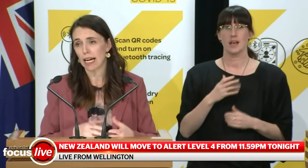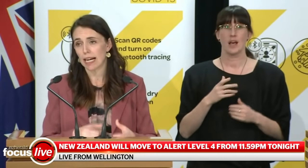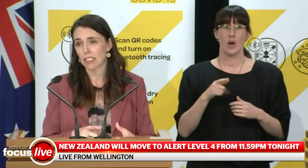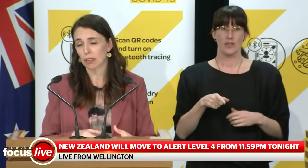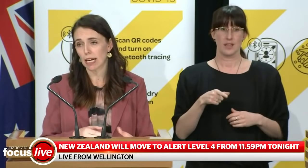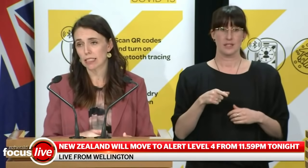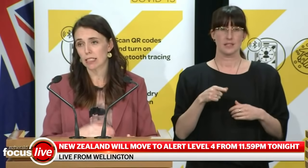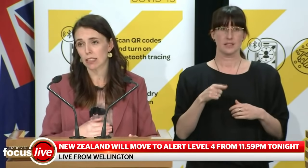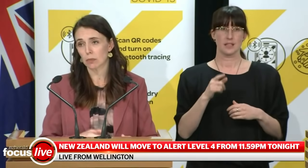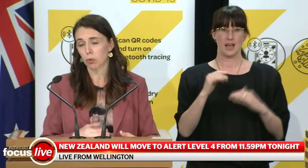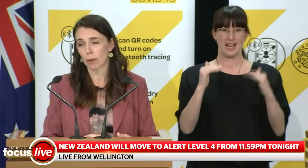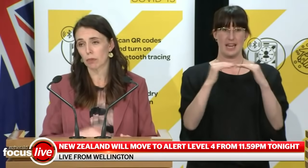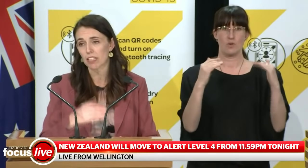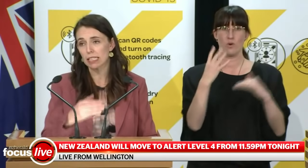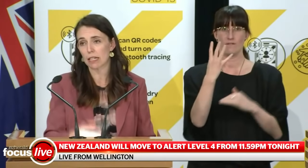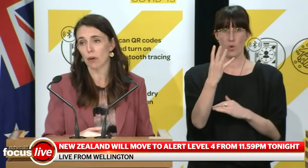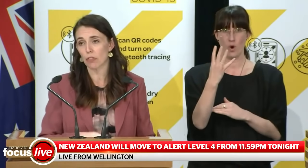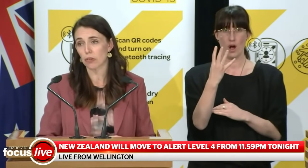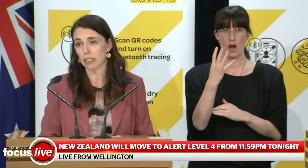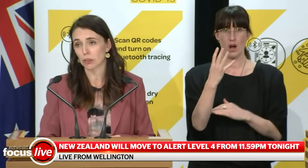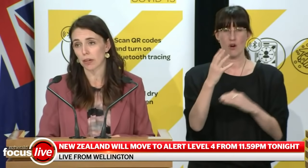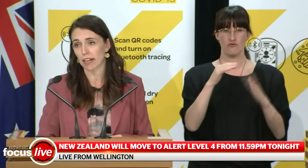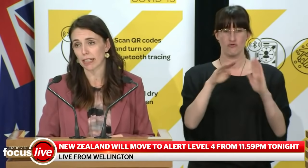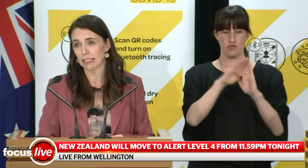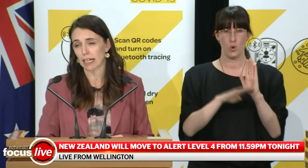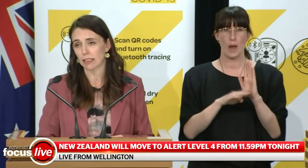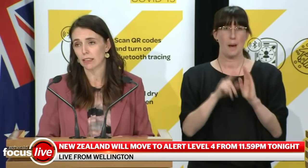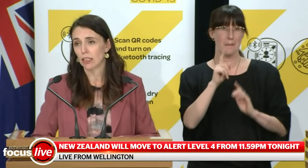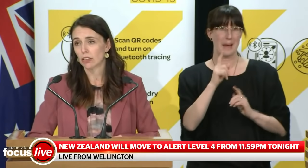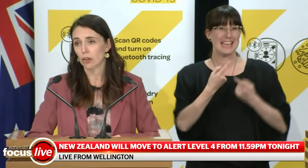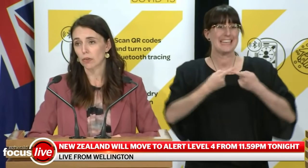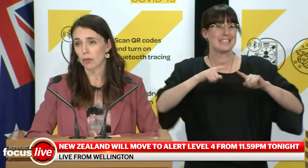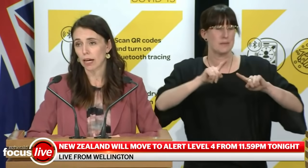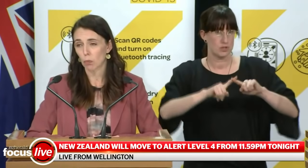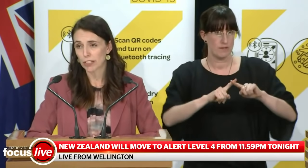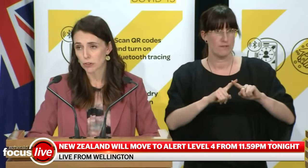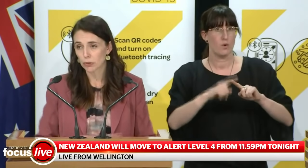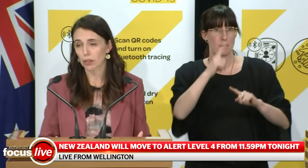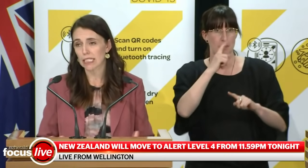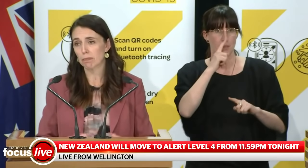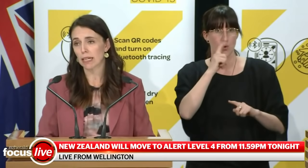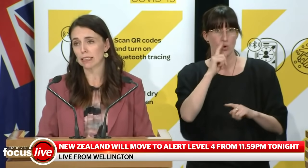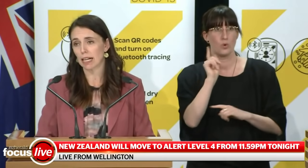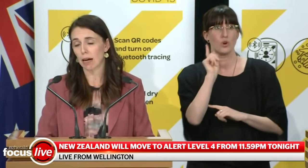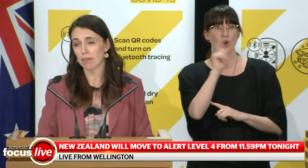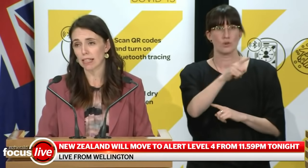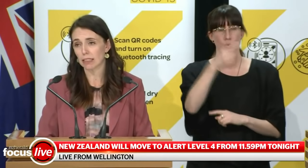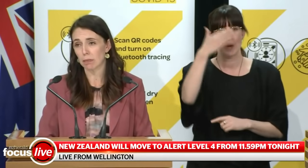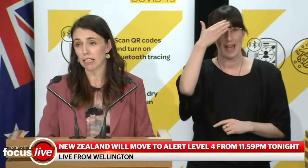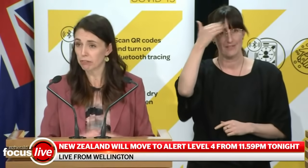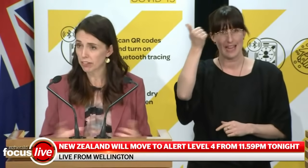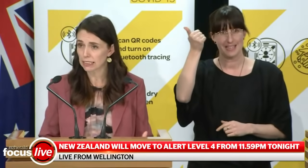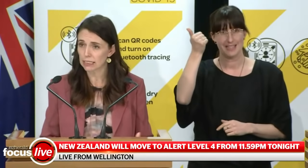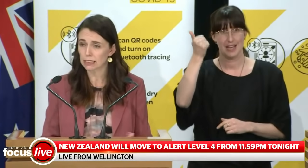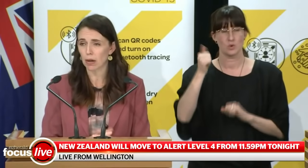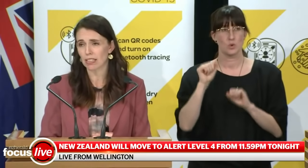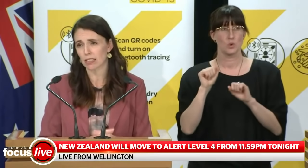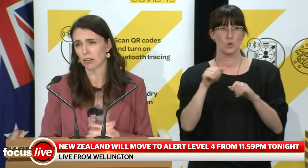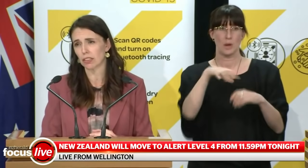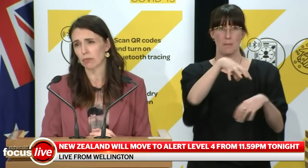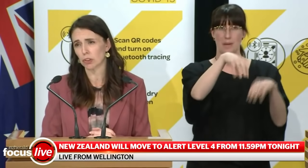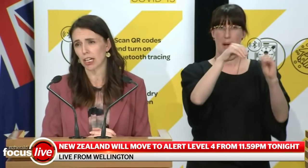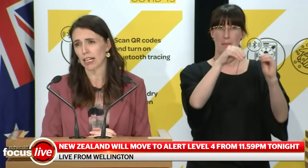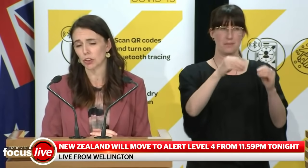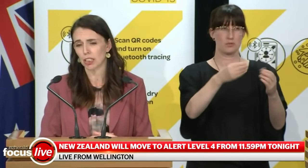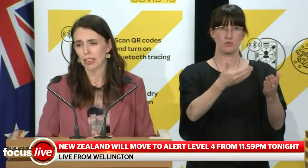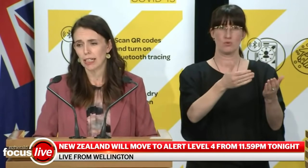Force as it relates to the deployment of the C-130 into Afghanistan. So we do not expect that to be affected by this